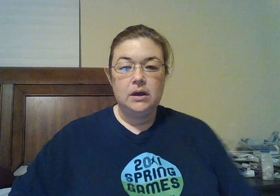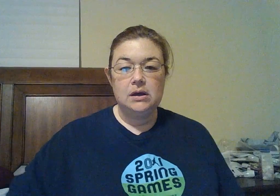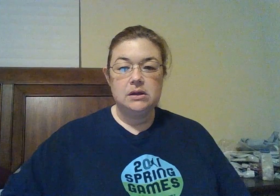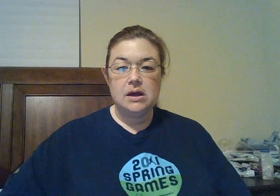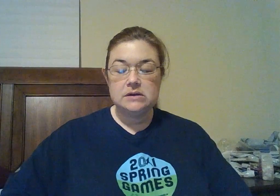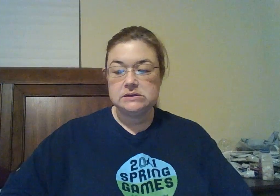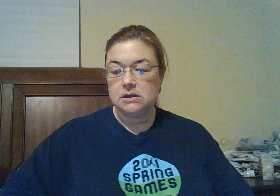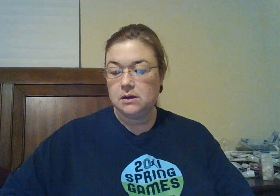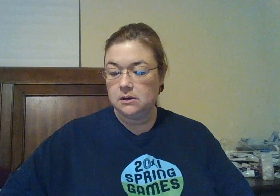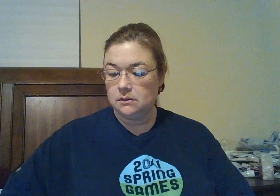Okay, class.